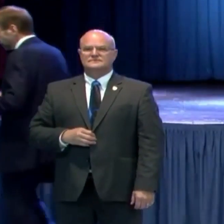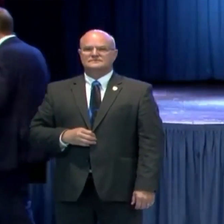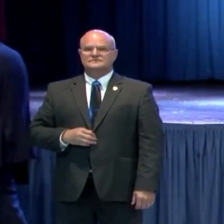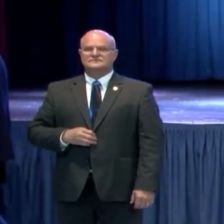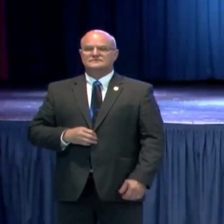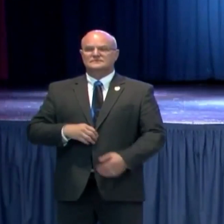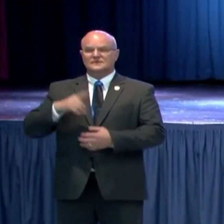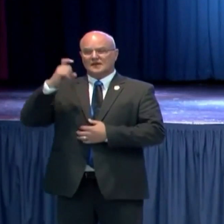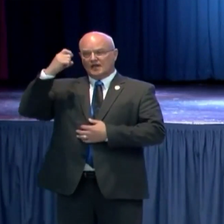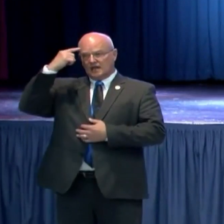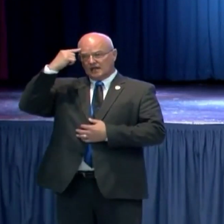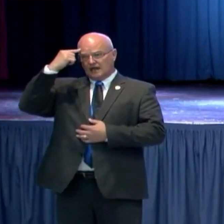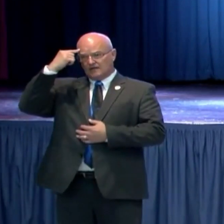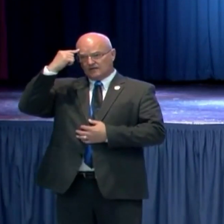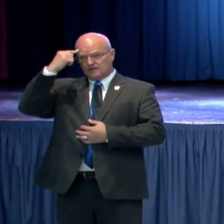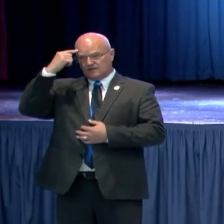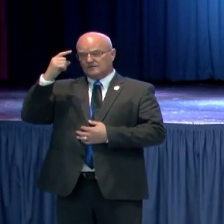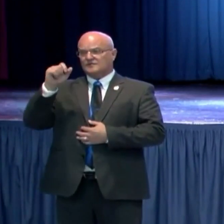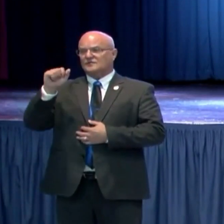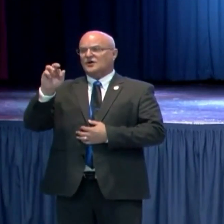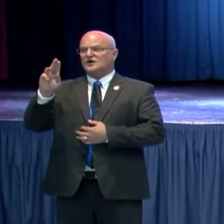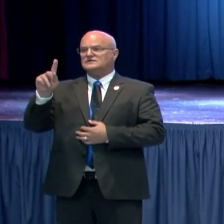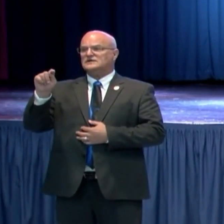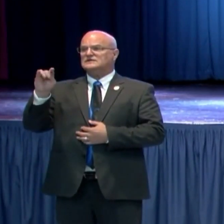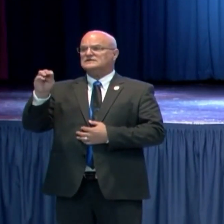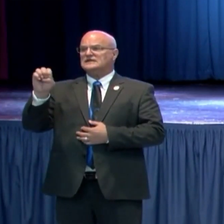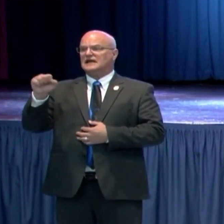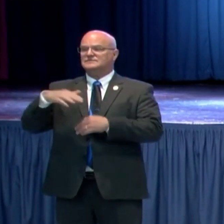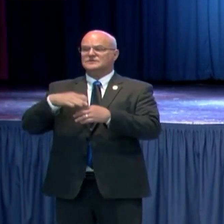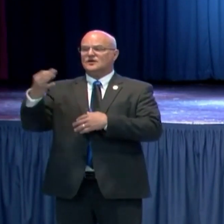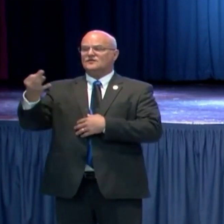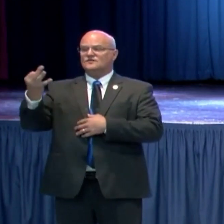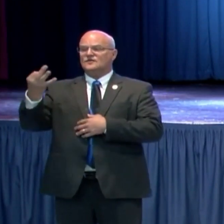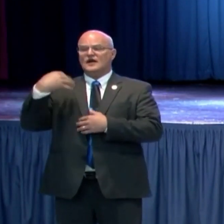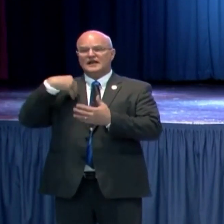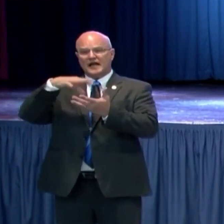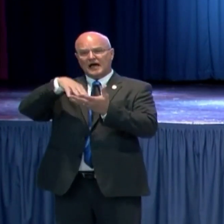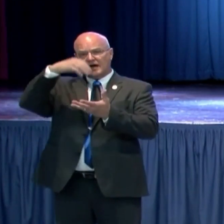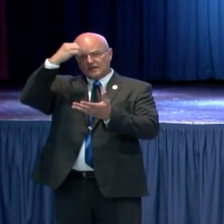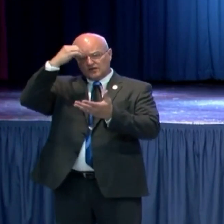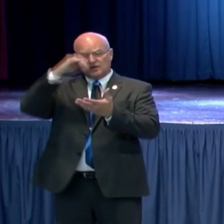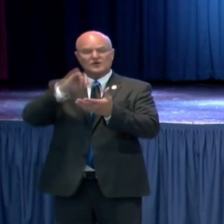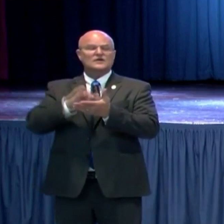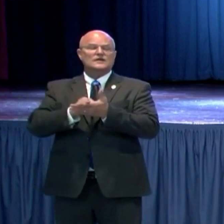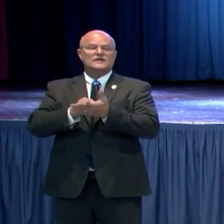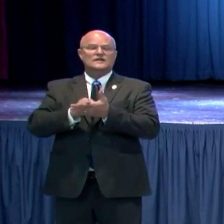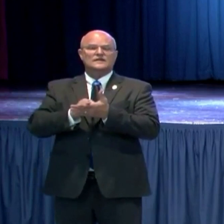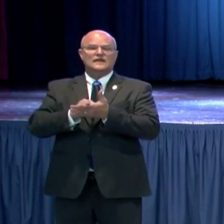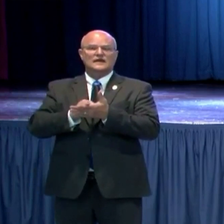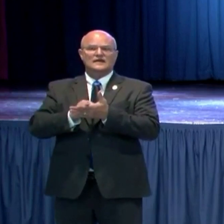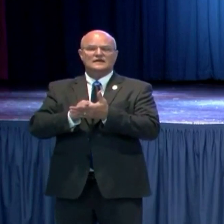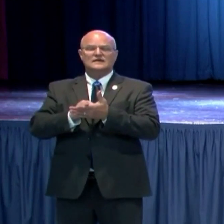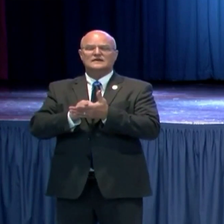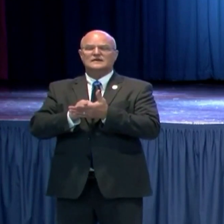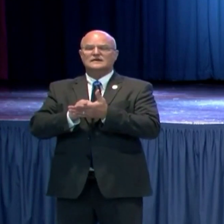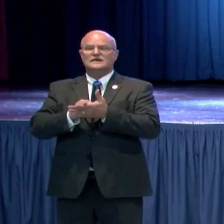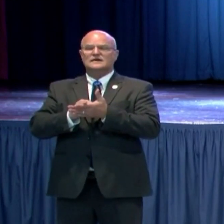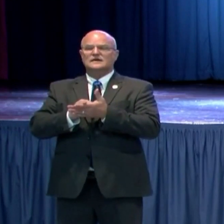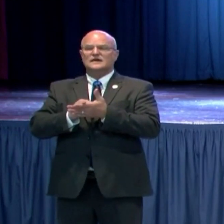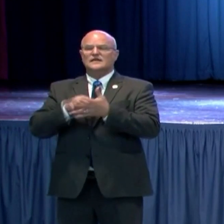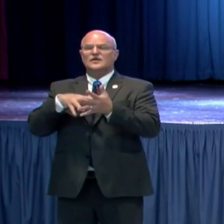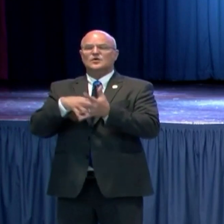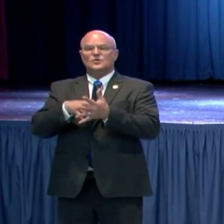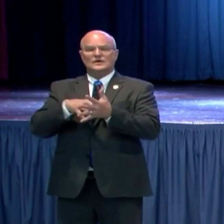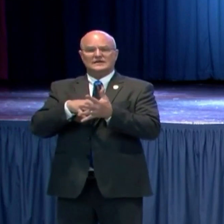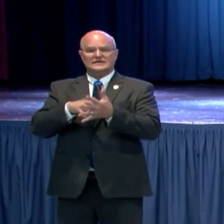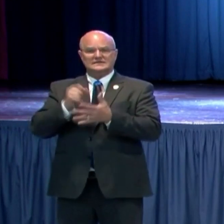Governor, this is Lindsey Miller with the Arkansas Times. On Friday, I alerted the Division of Workforce Services about the